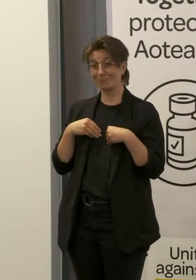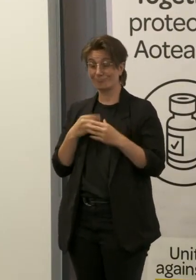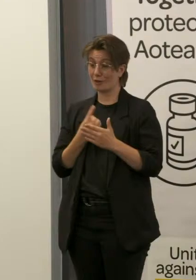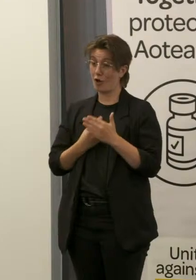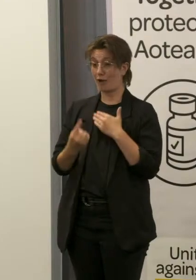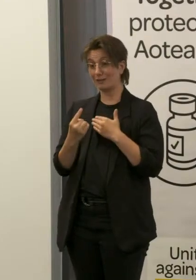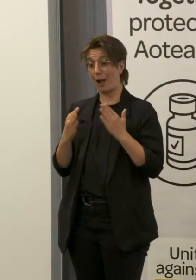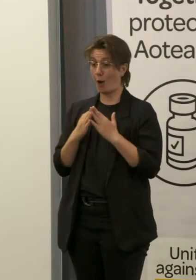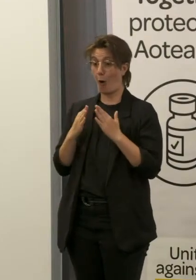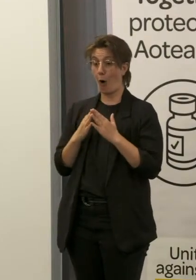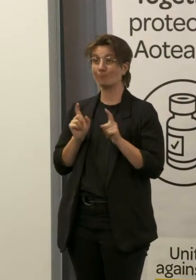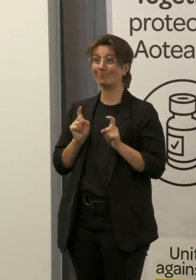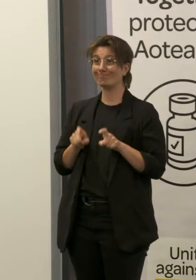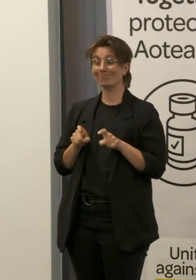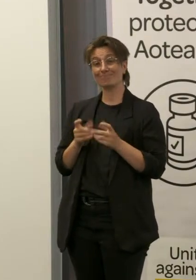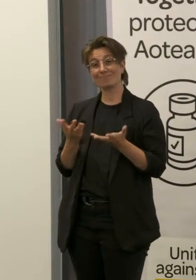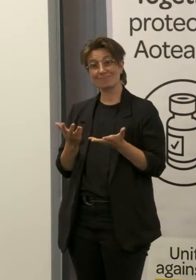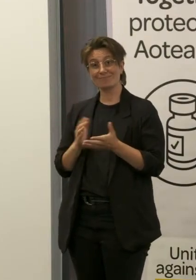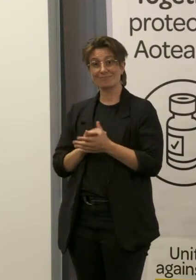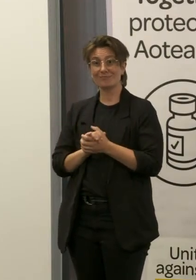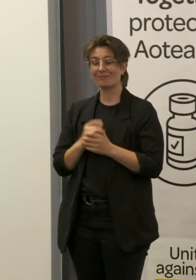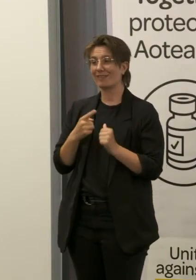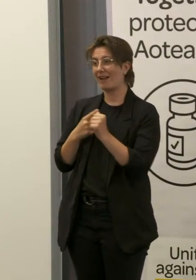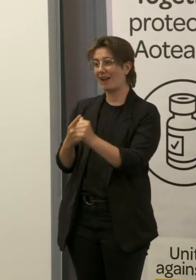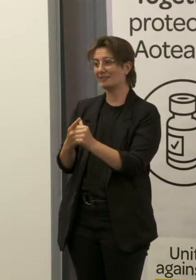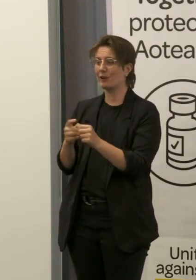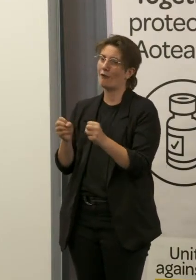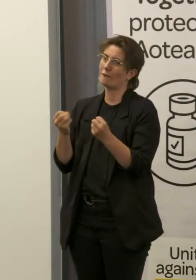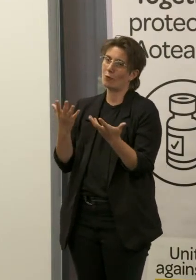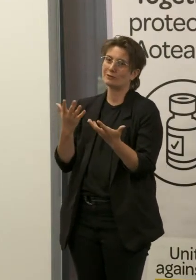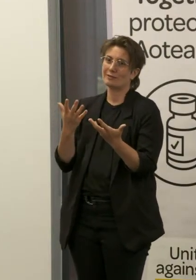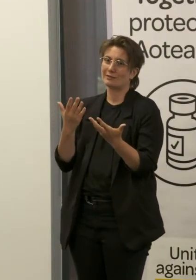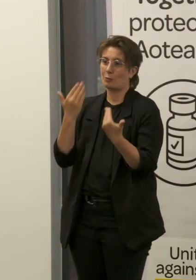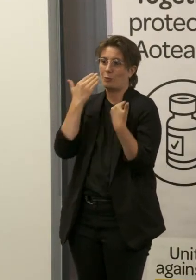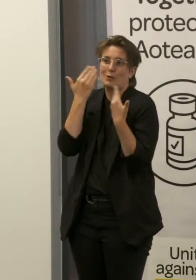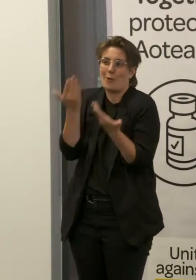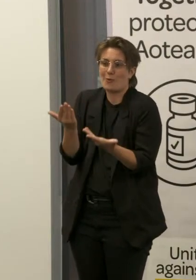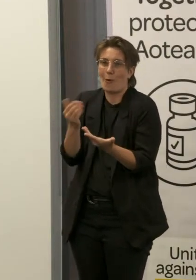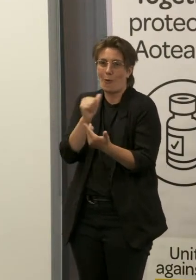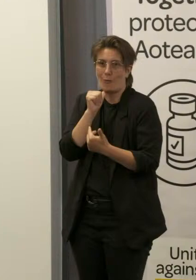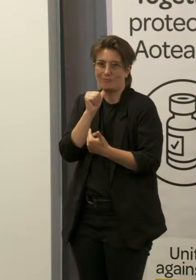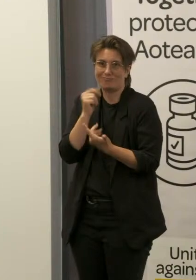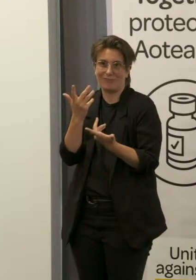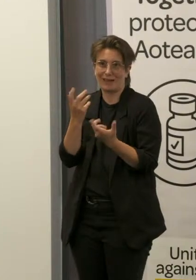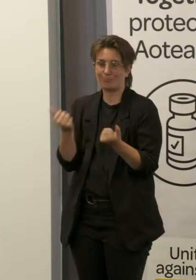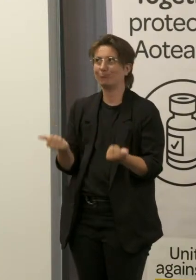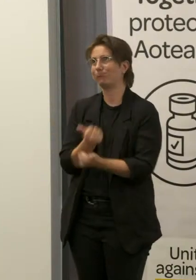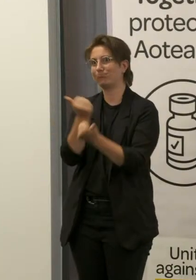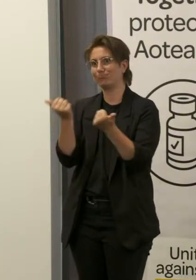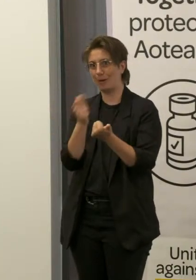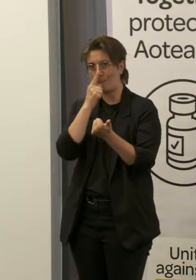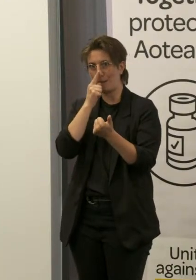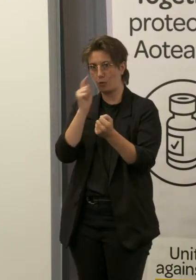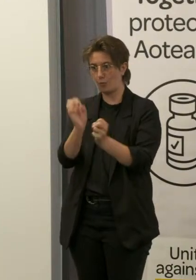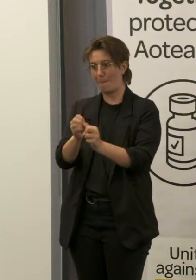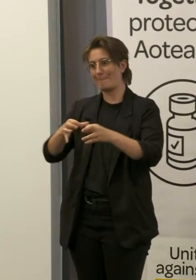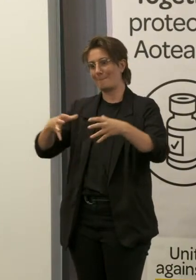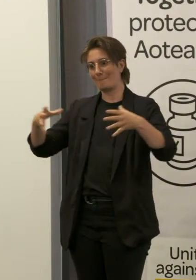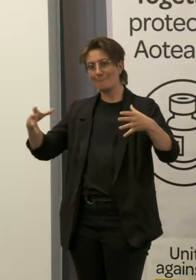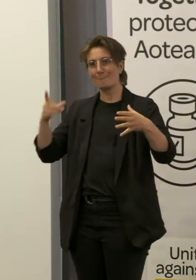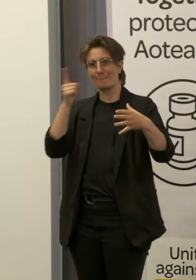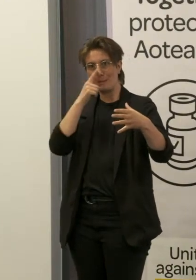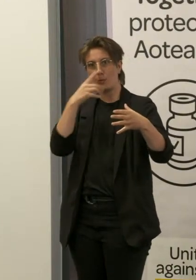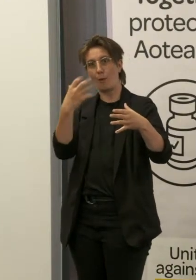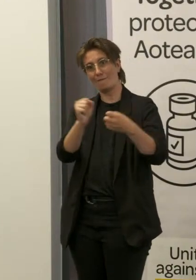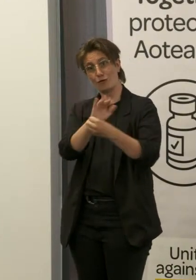is possible to do with such large numbers of cases, and I've got a high level of confidence that people will be wanting to do the right